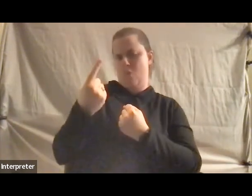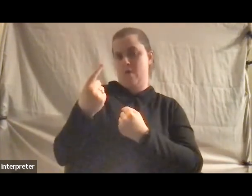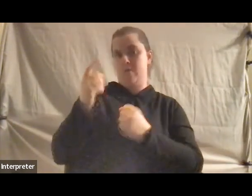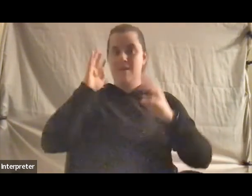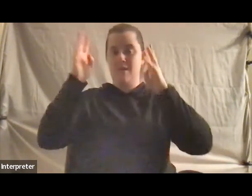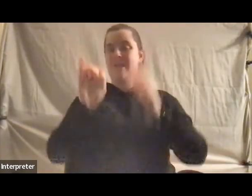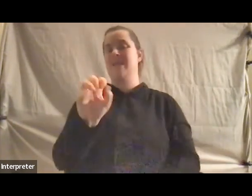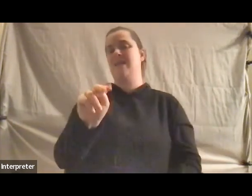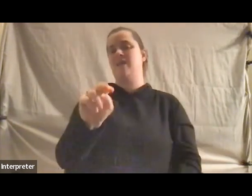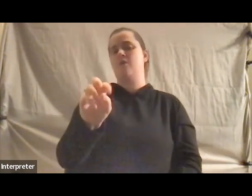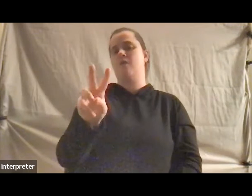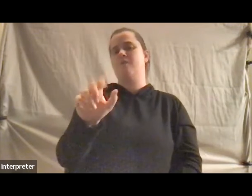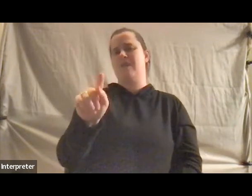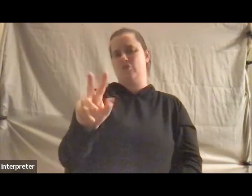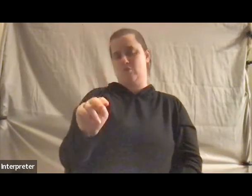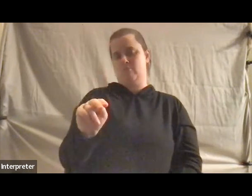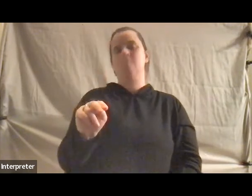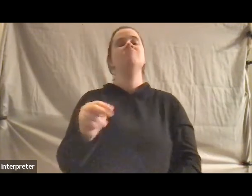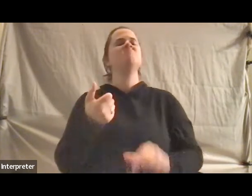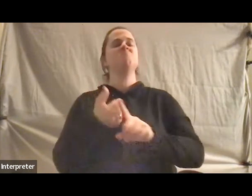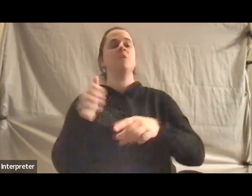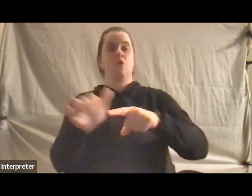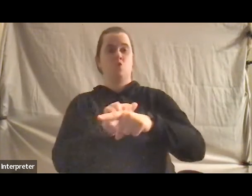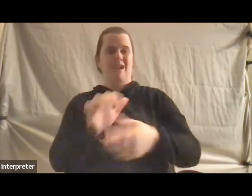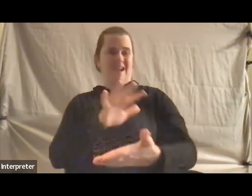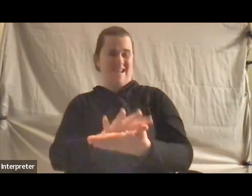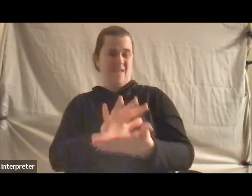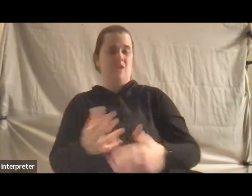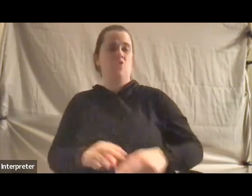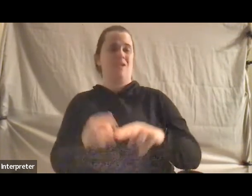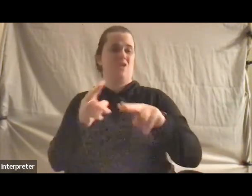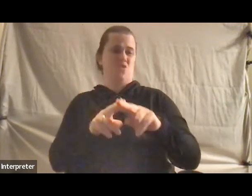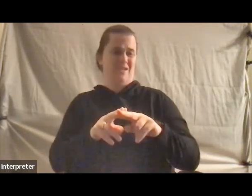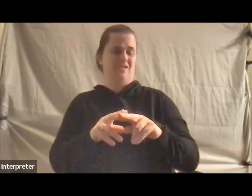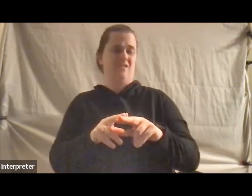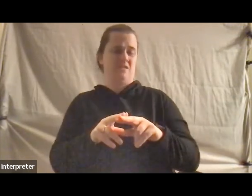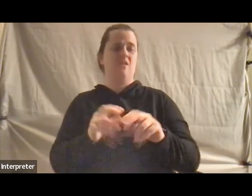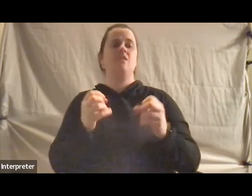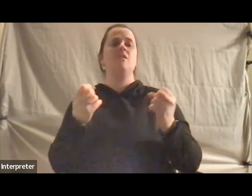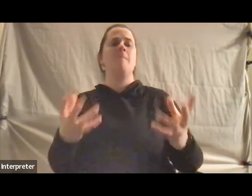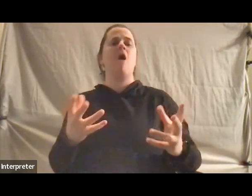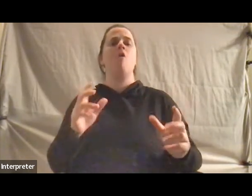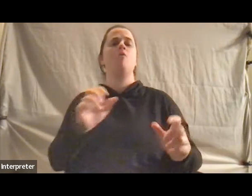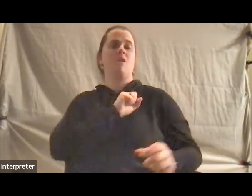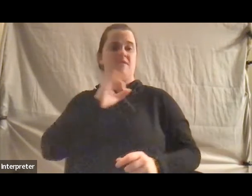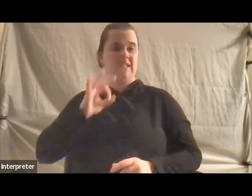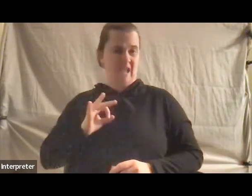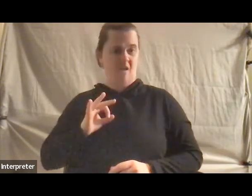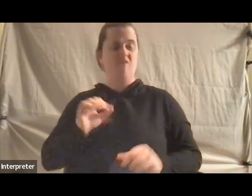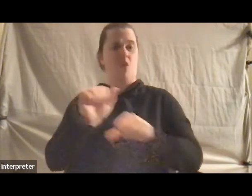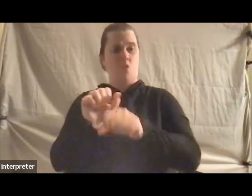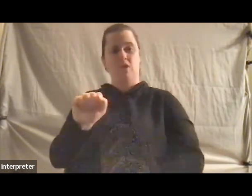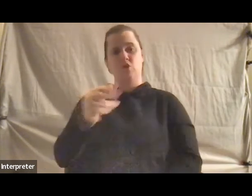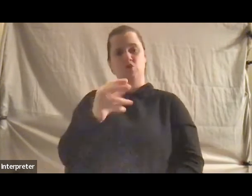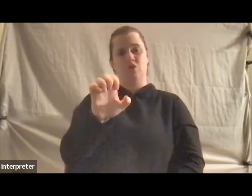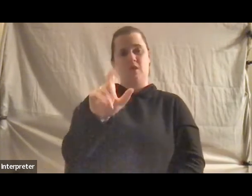those innovations is a training academy to increase the number of qualified shelter staff. We have learned that